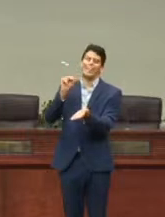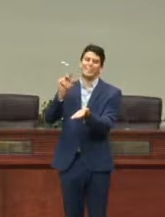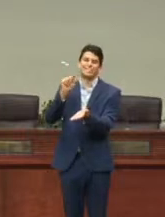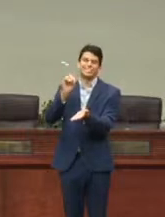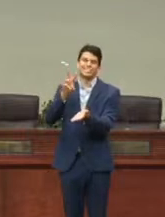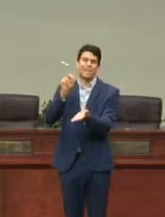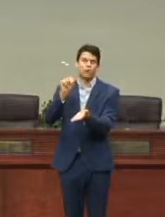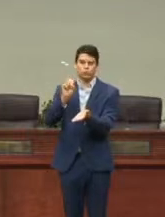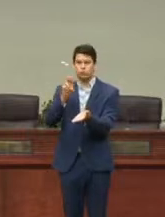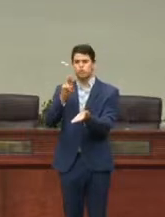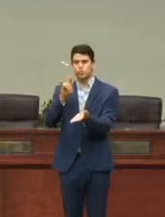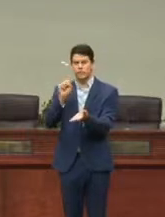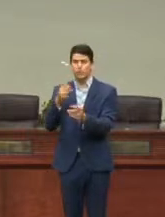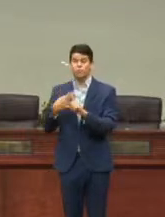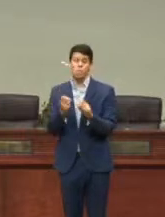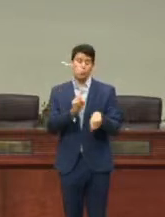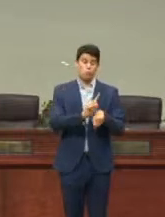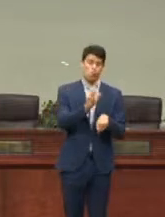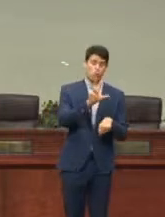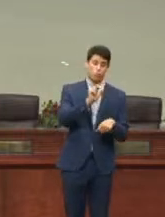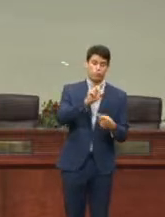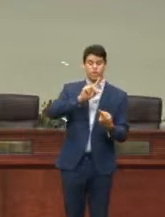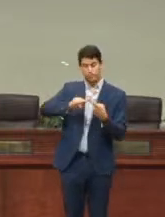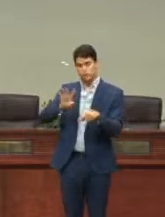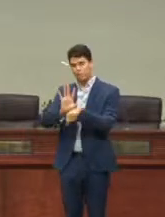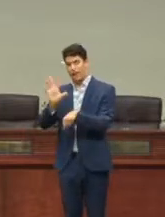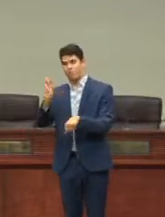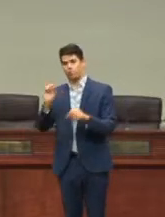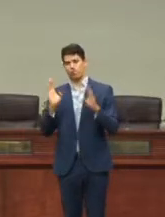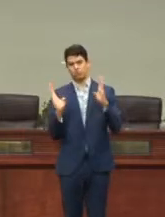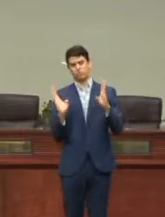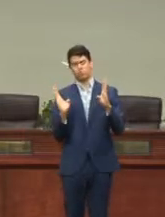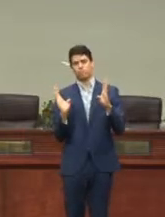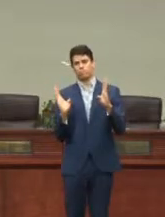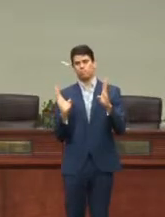between the hours of 1:30 p.m. and 5:30 p.m.